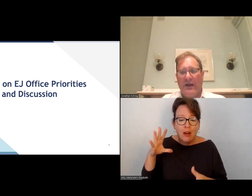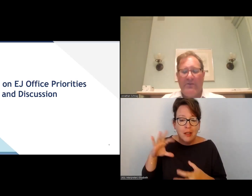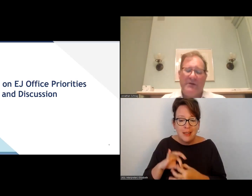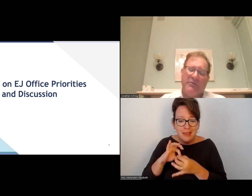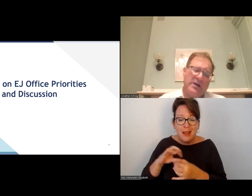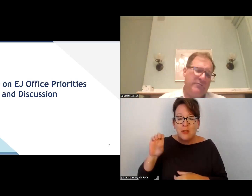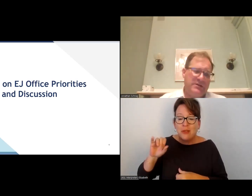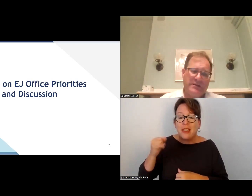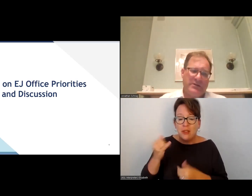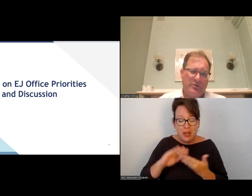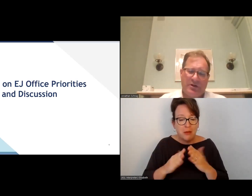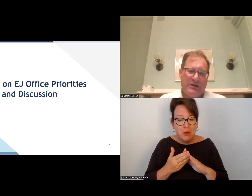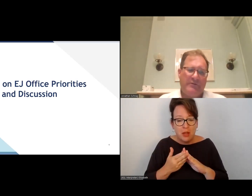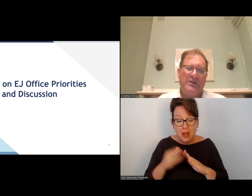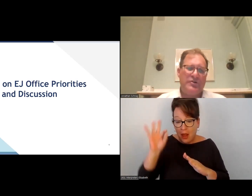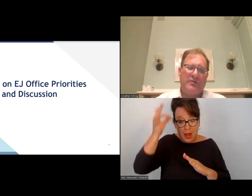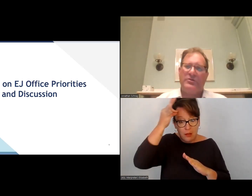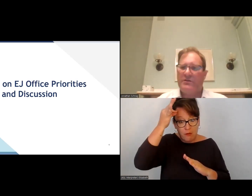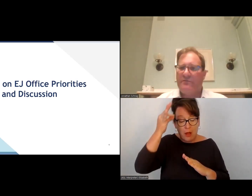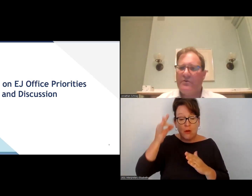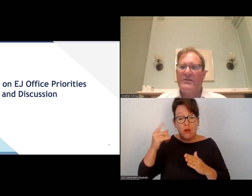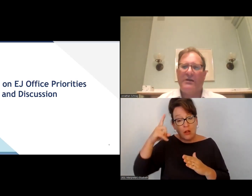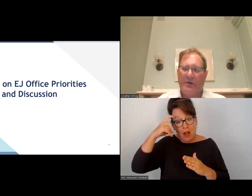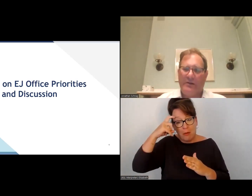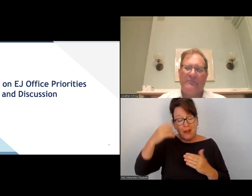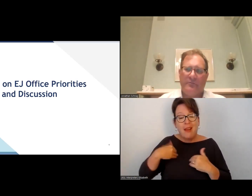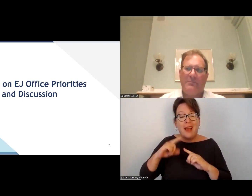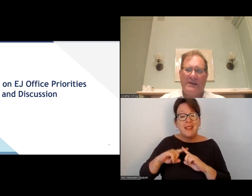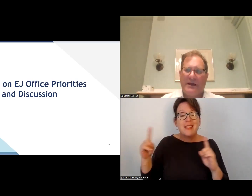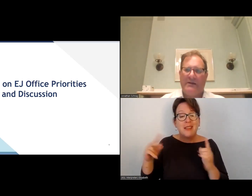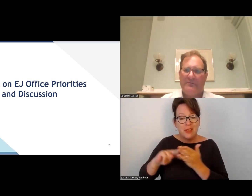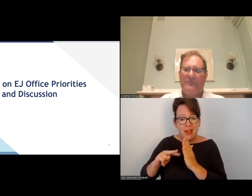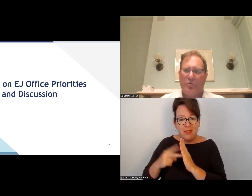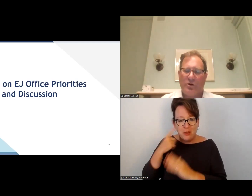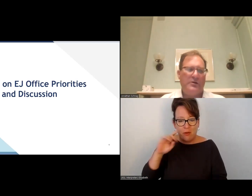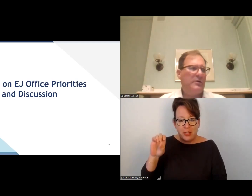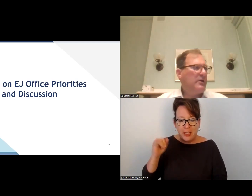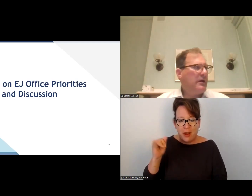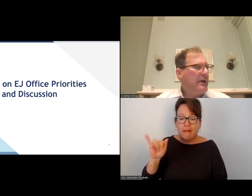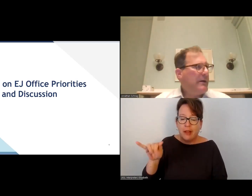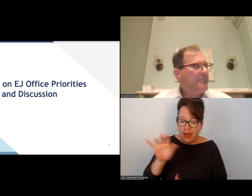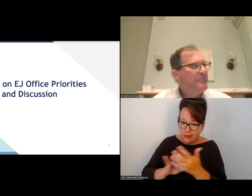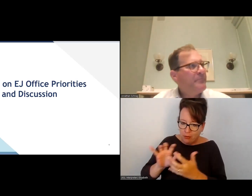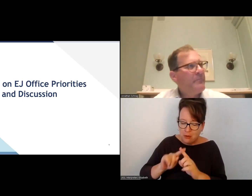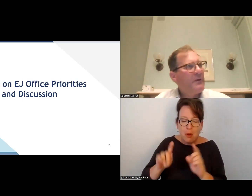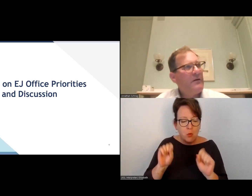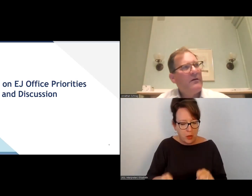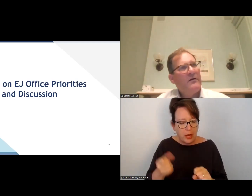community. And the federal government doesn't use our definition, which is confusing, but we can make that work.